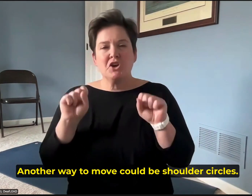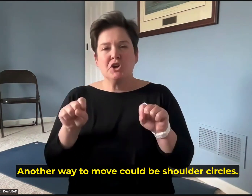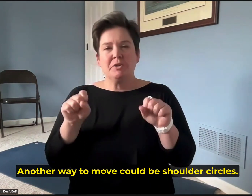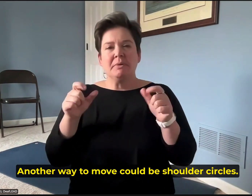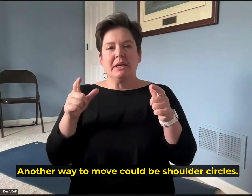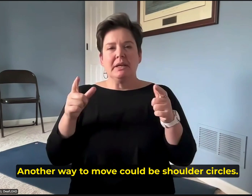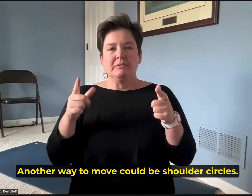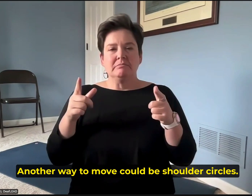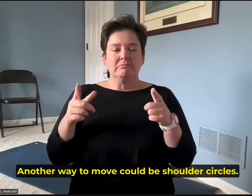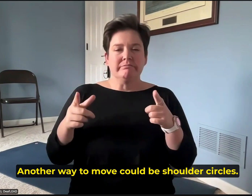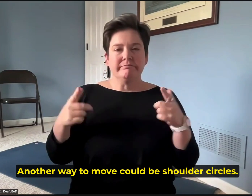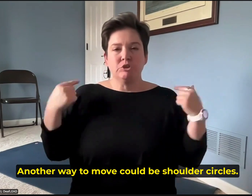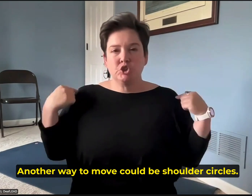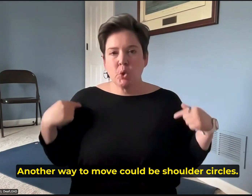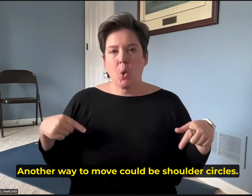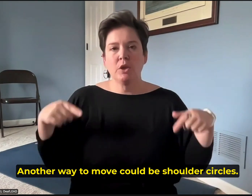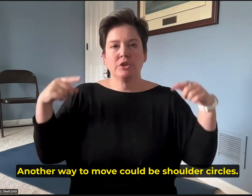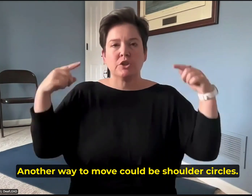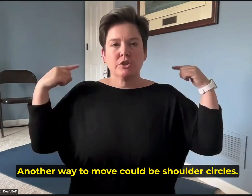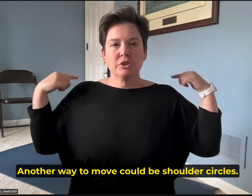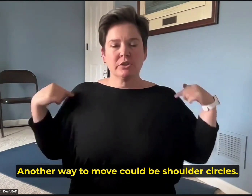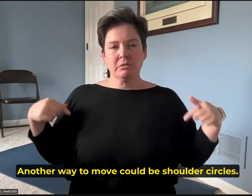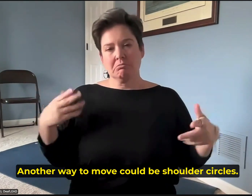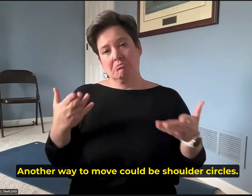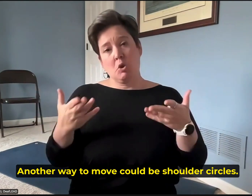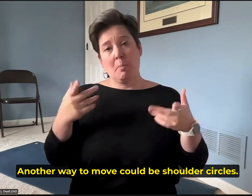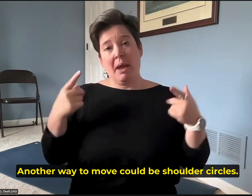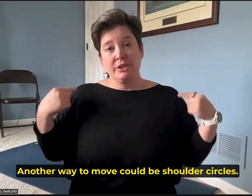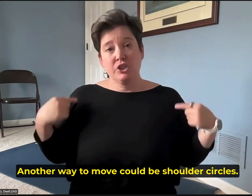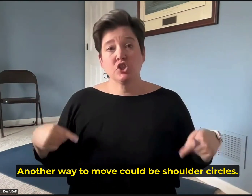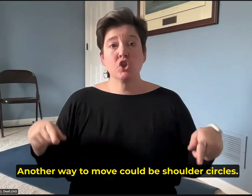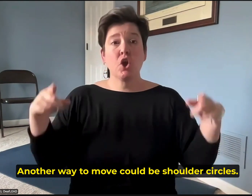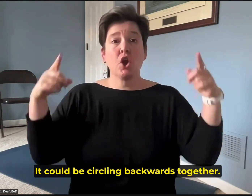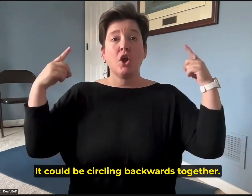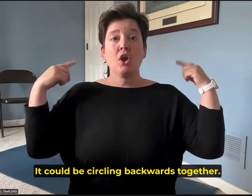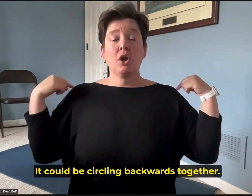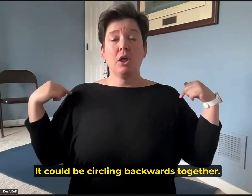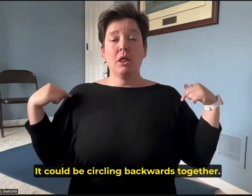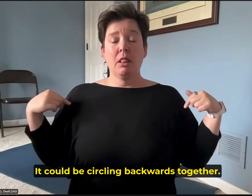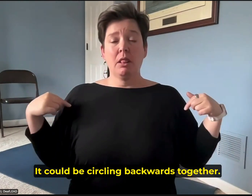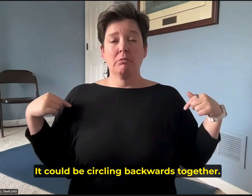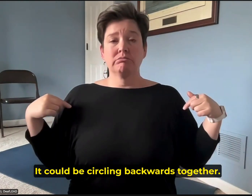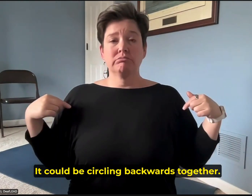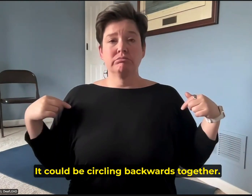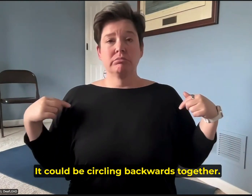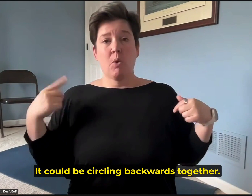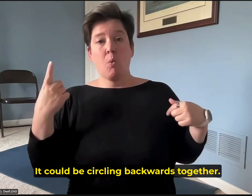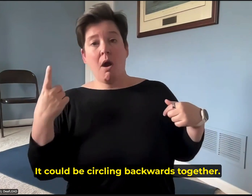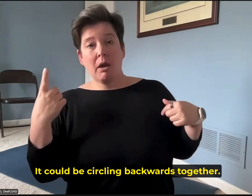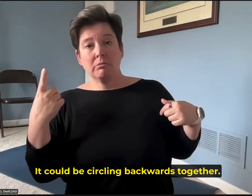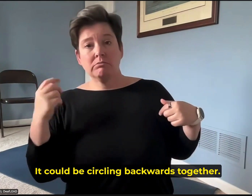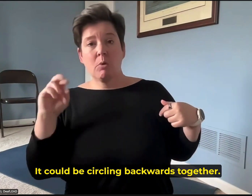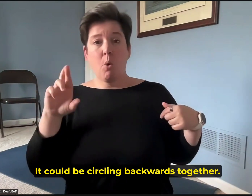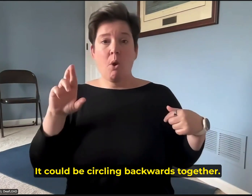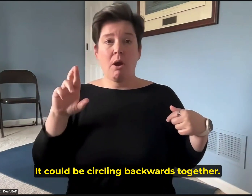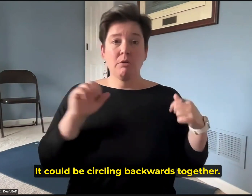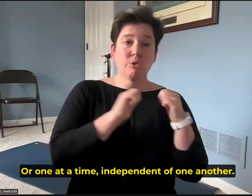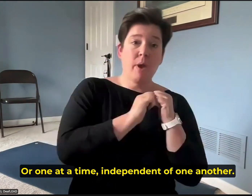Another way to move could be shoulder circles. It could be circling backwards, together,